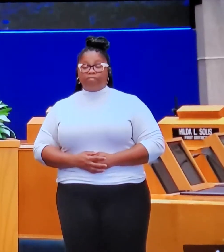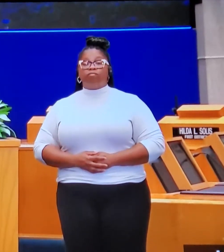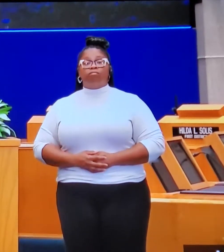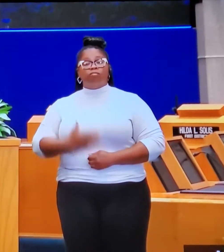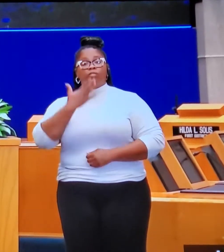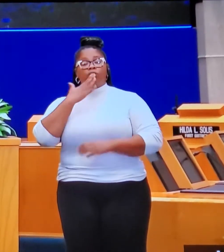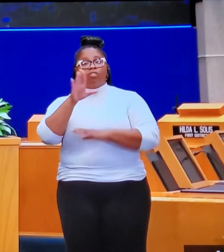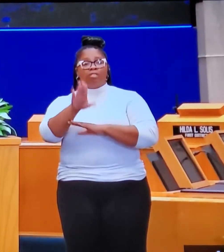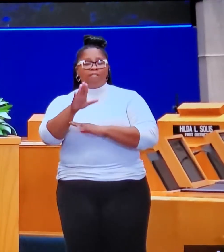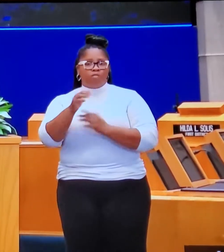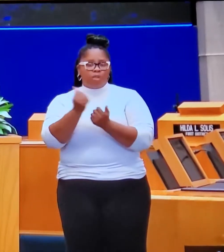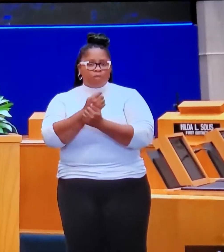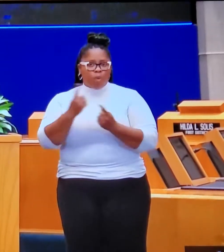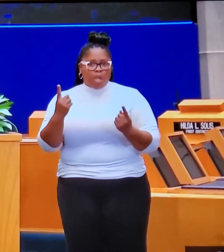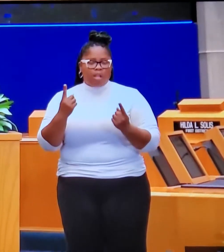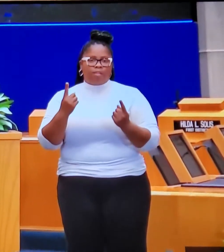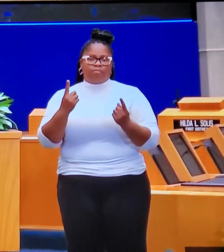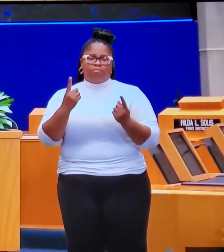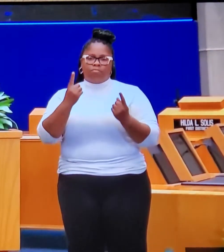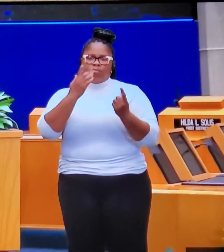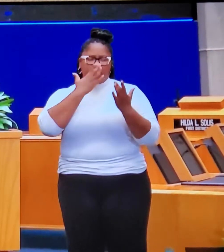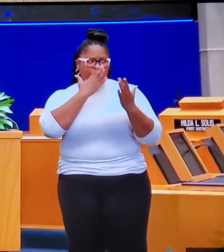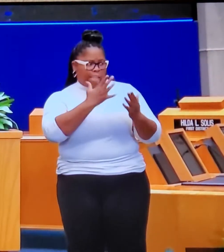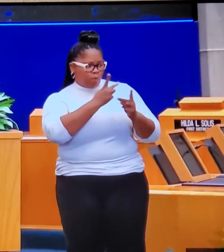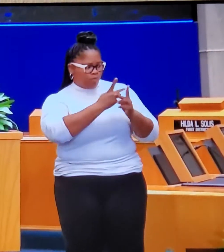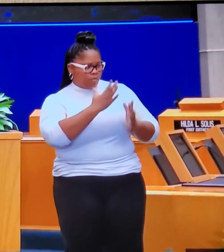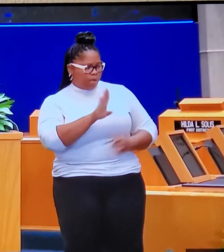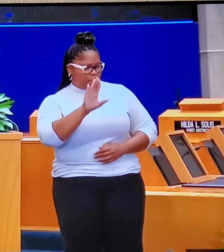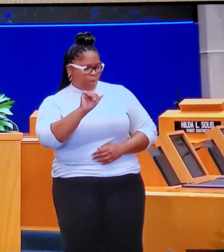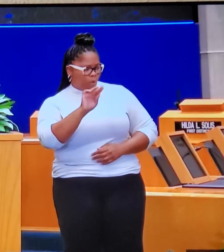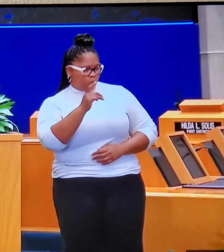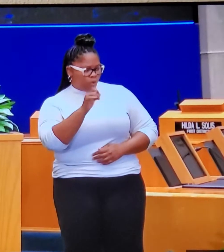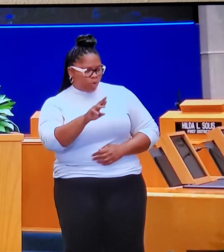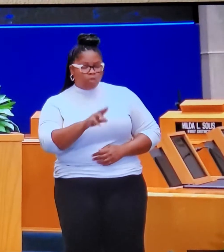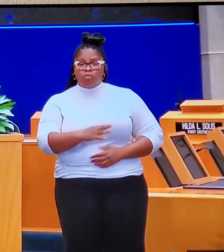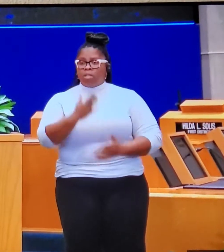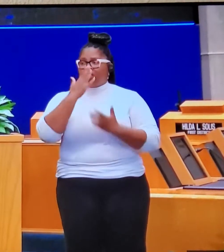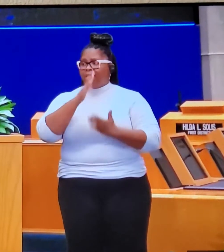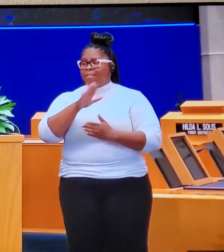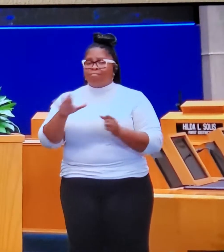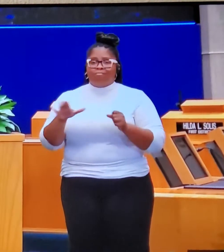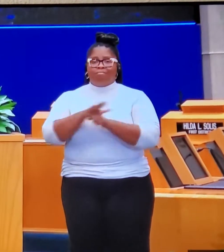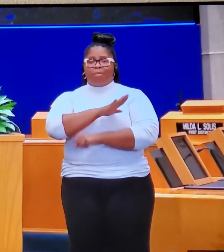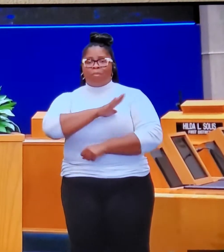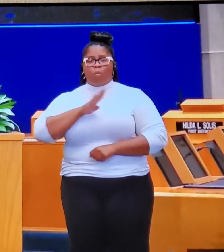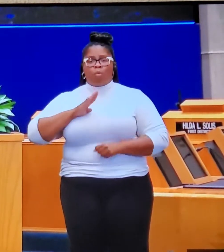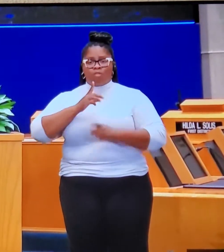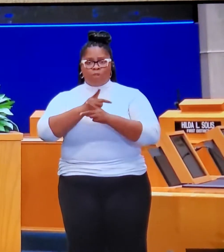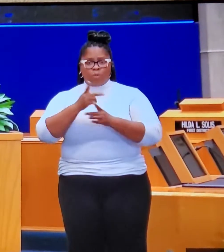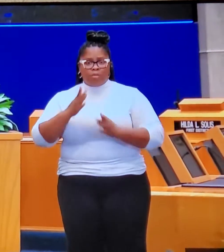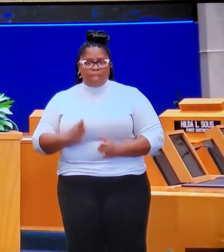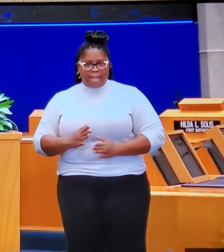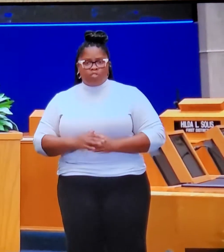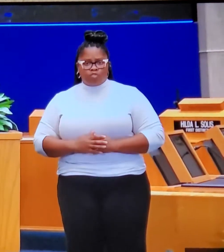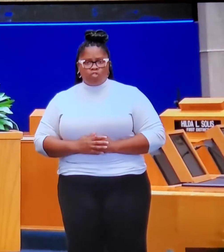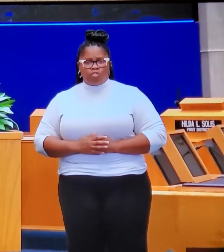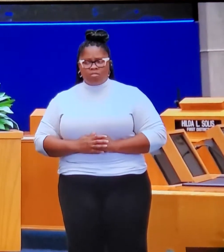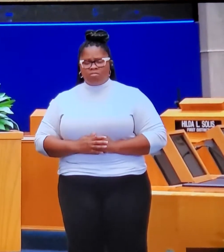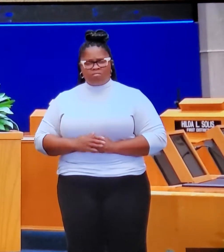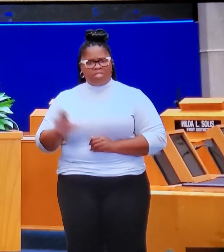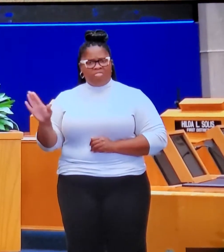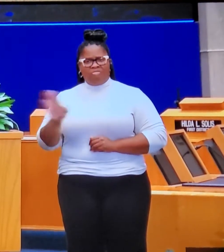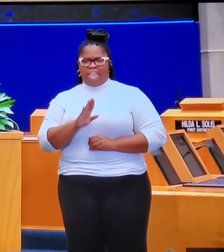Good afternoon, everyone, and thank you so much, Supervisor Barger, and thanks to the entire Board of Supervisors. Their